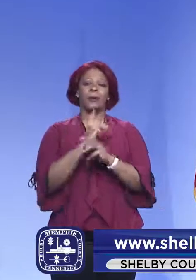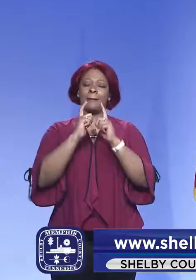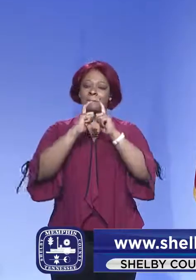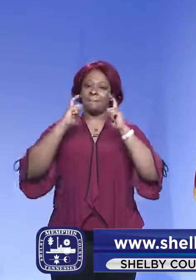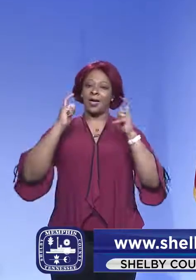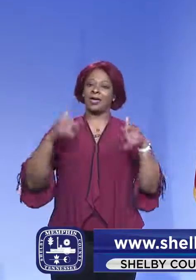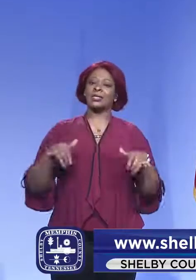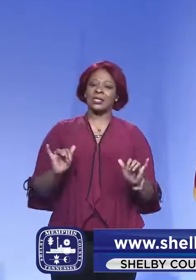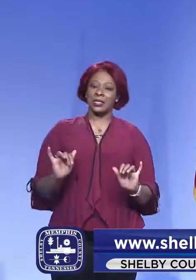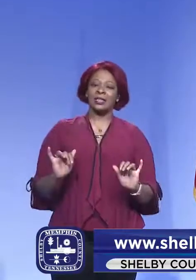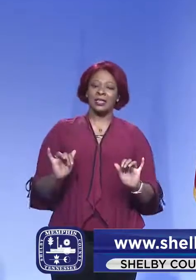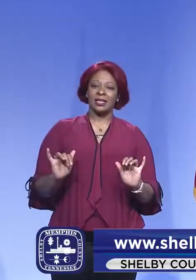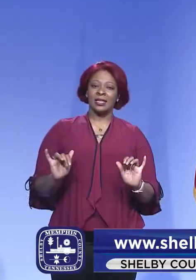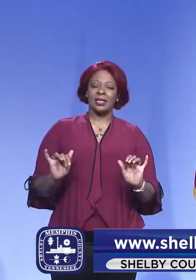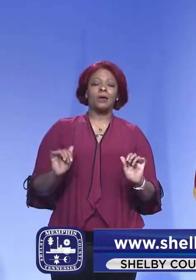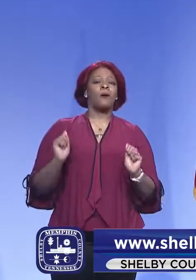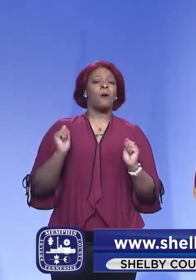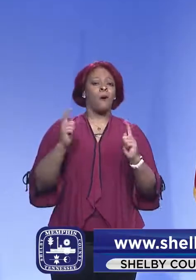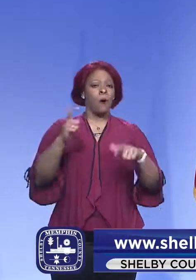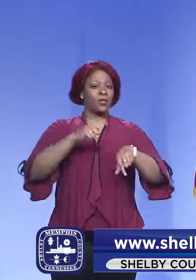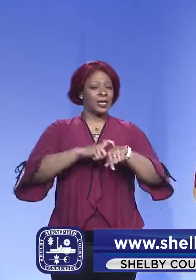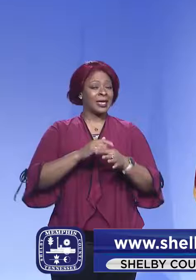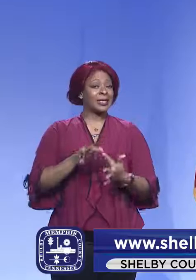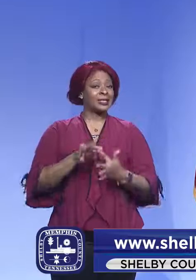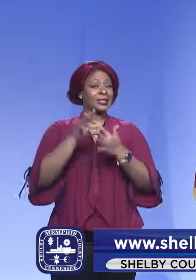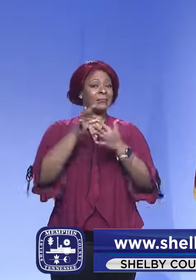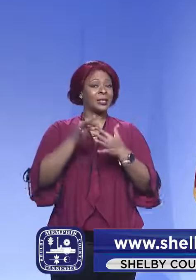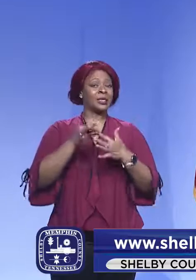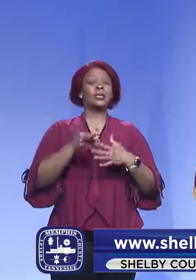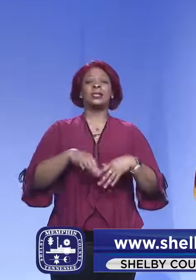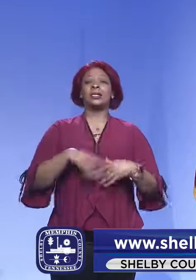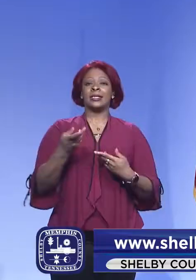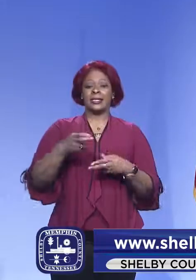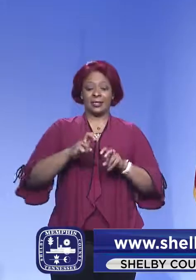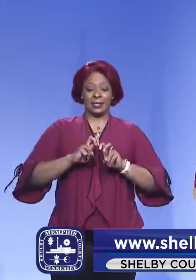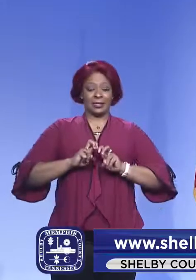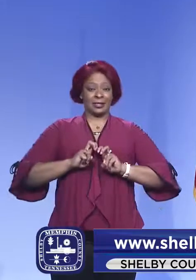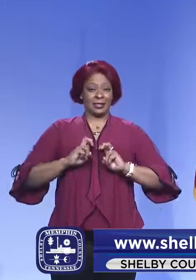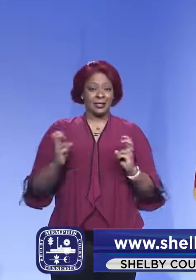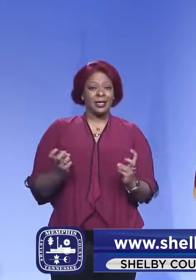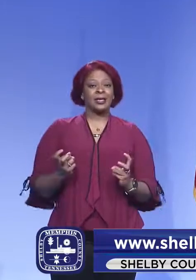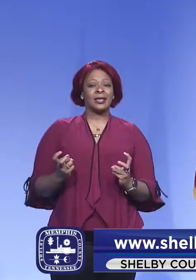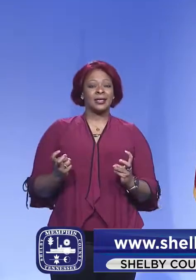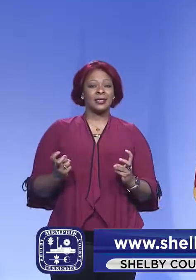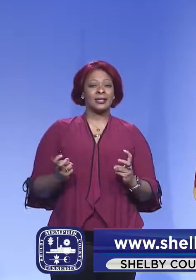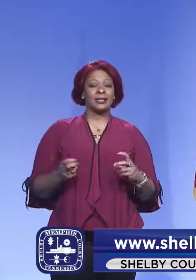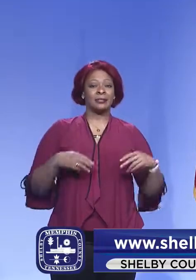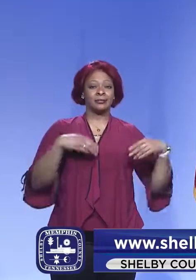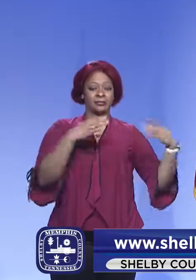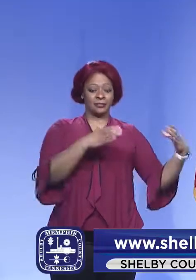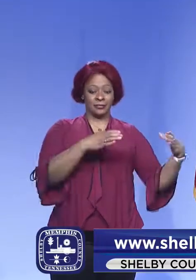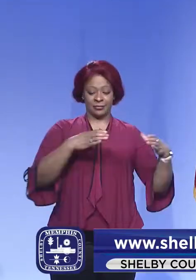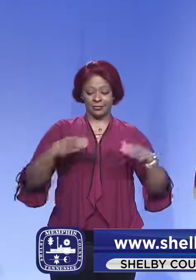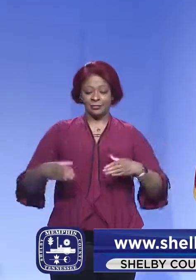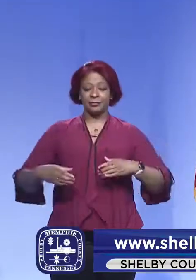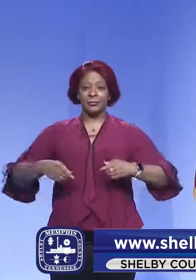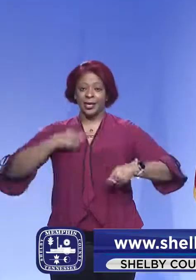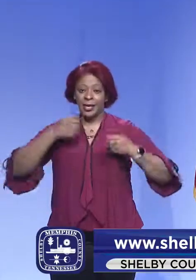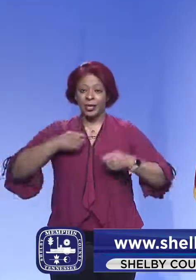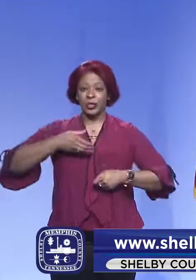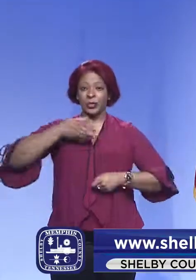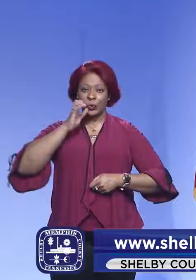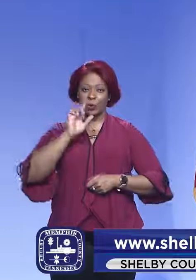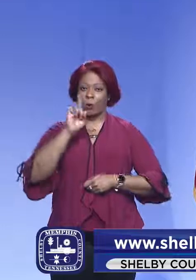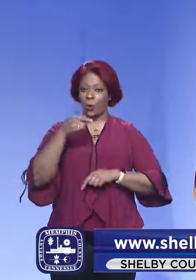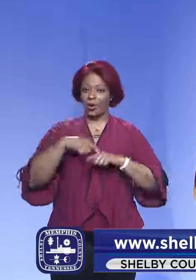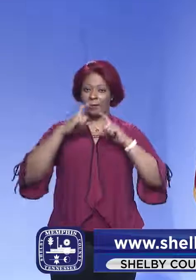mask at all times except when you're actually seated and in the process of eating and drinking.